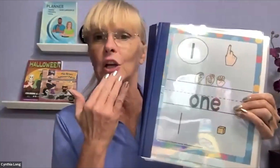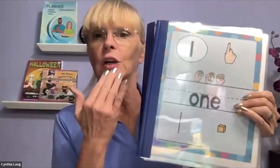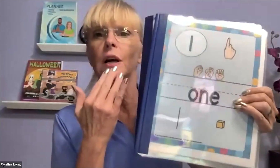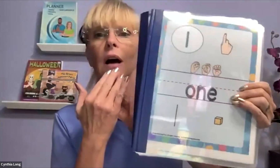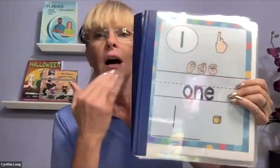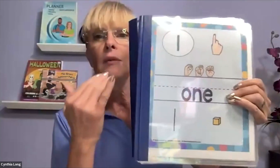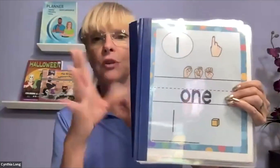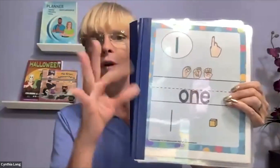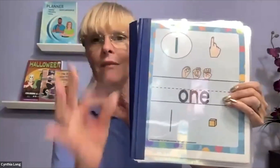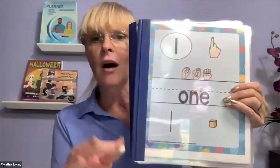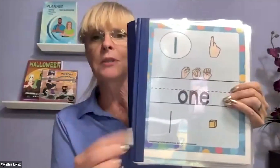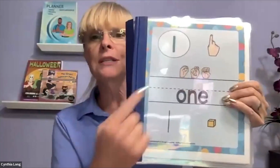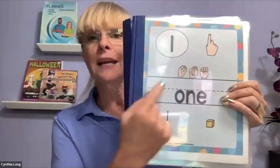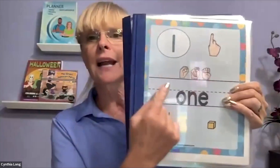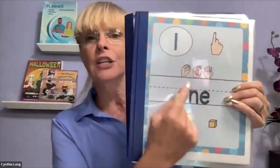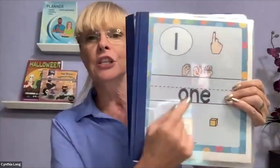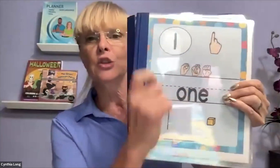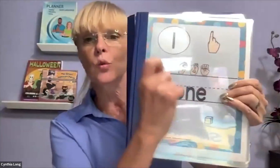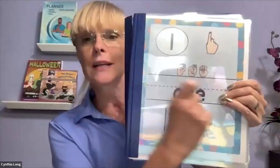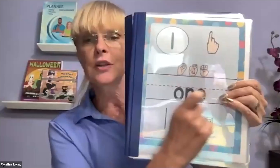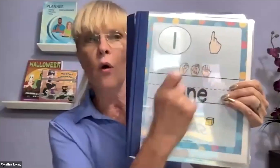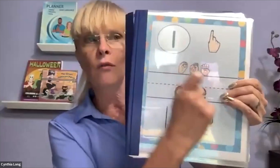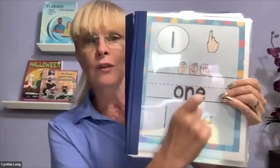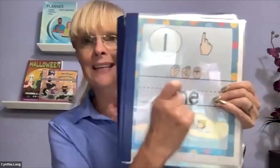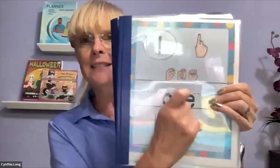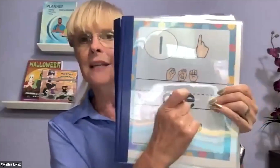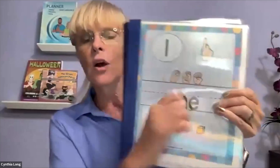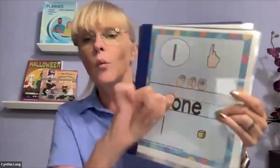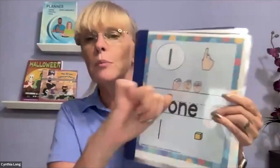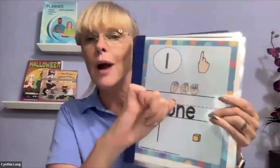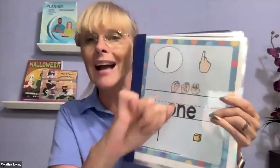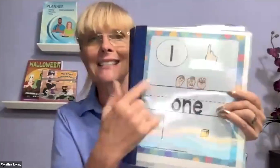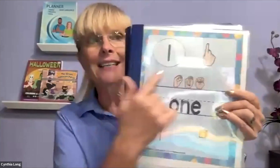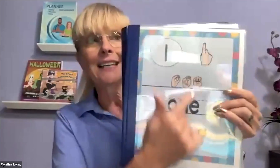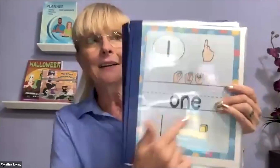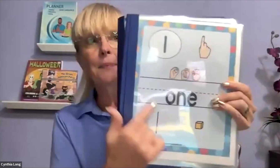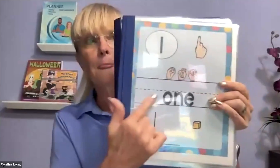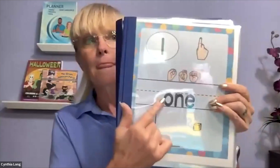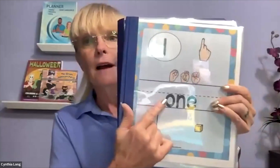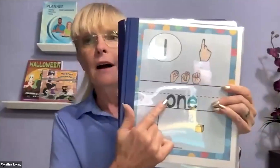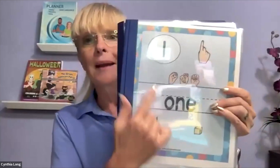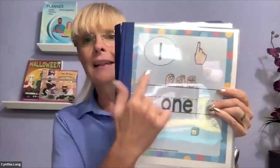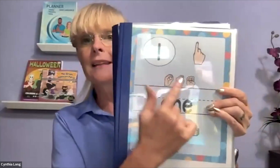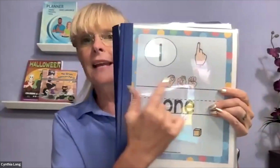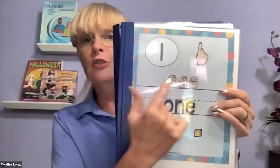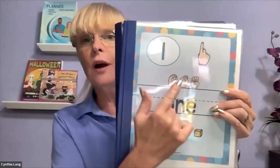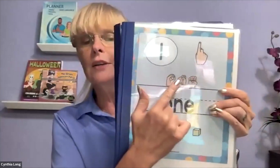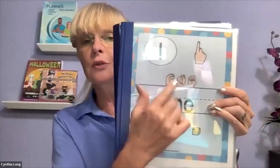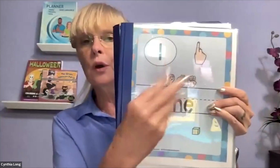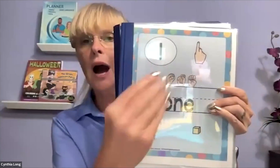color. So you have options. They can actually trace over this when practicing. And then they can try to